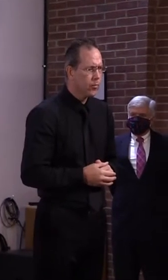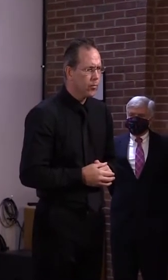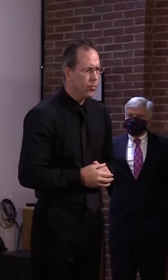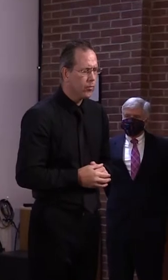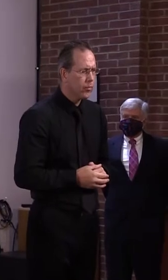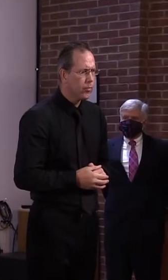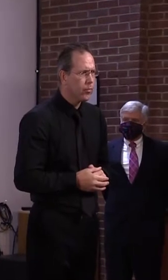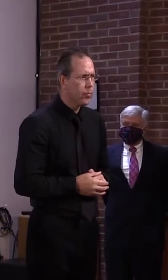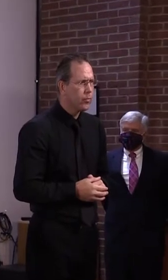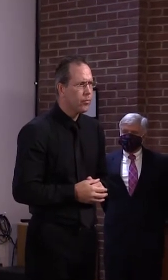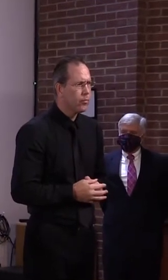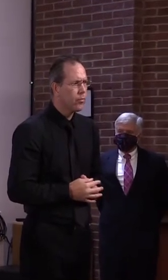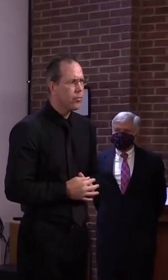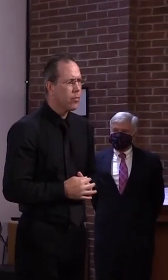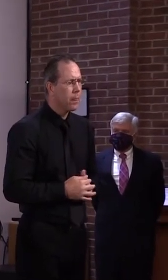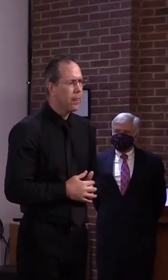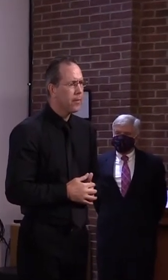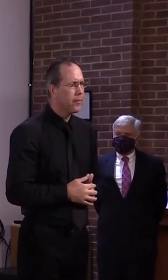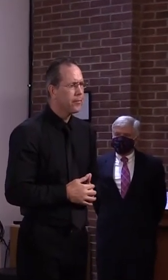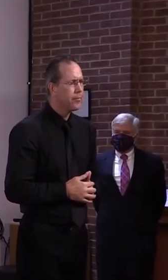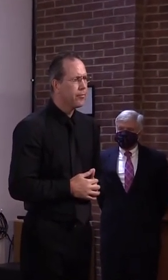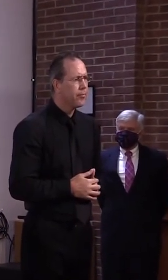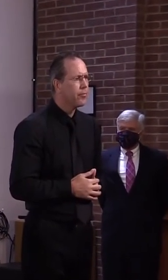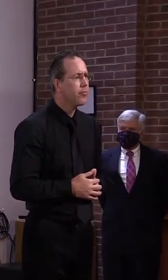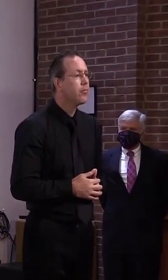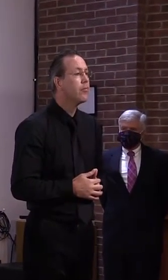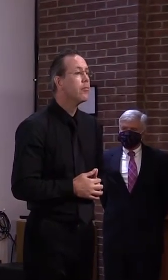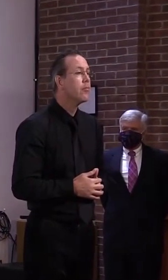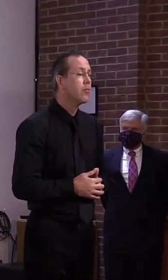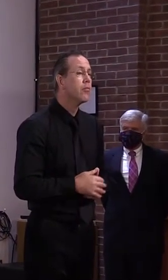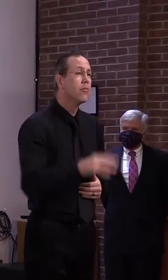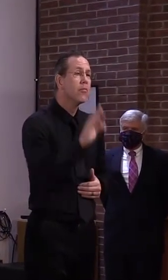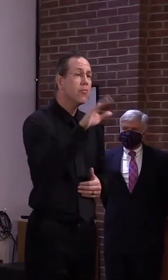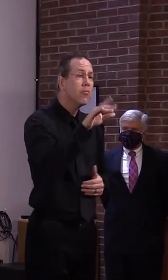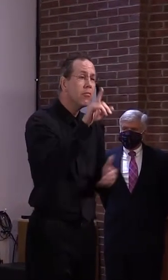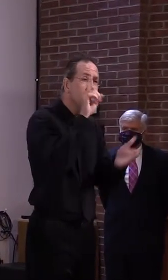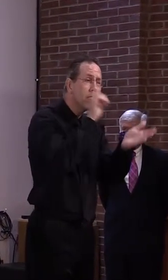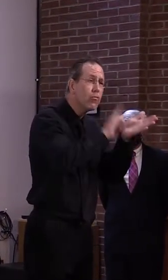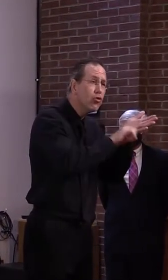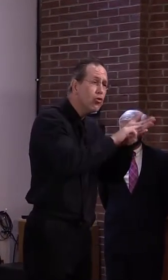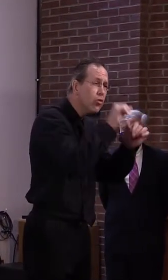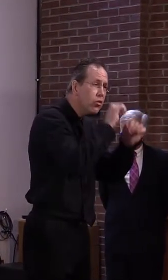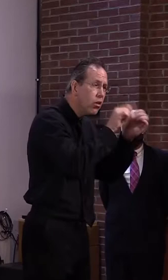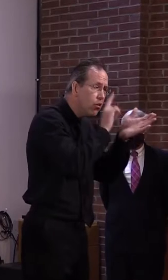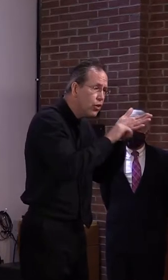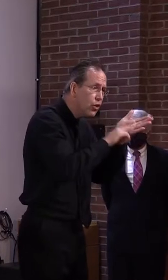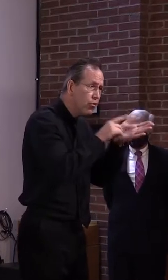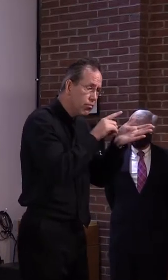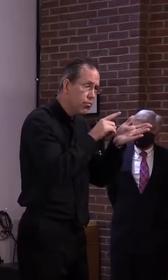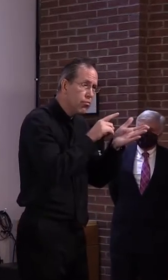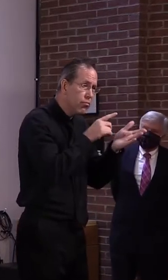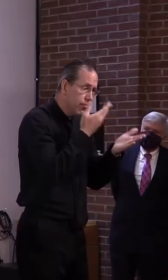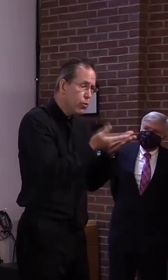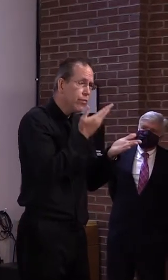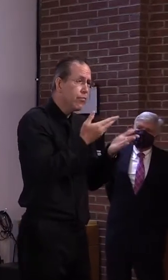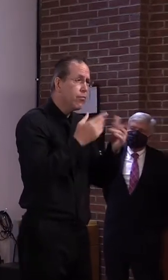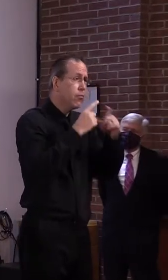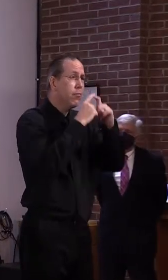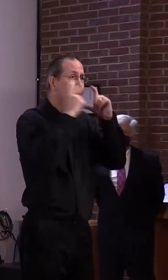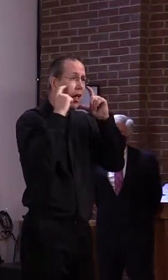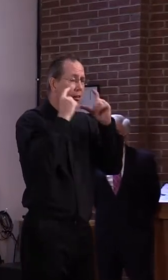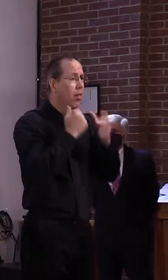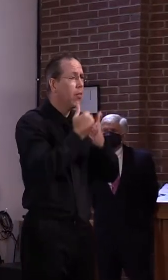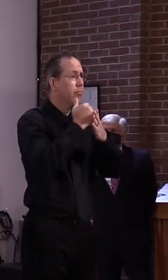The scientific evidence about impairment in your physiology, if you will, from wearing a